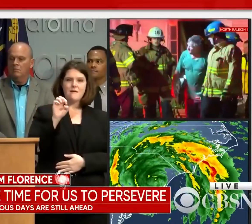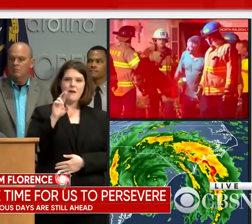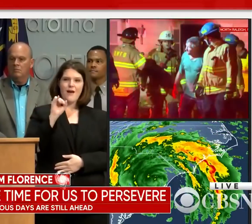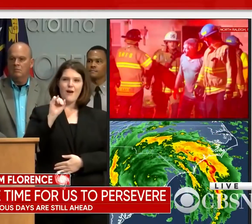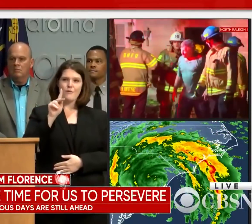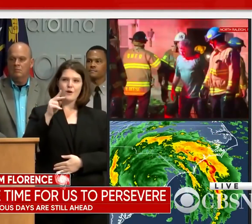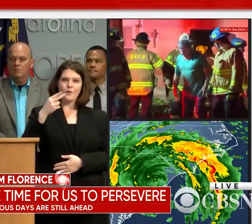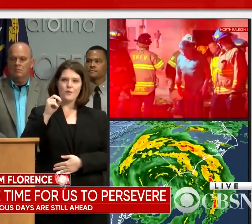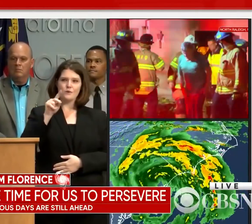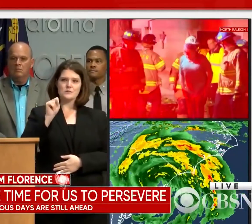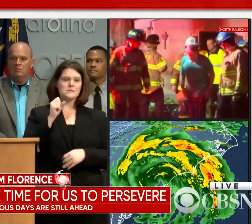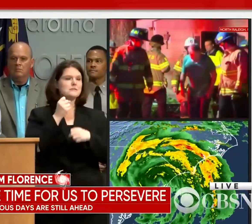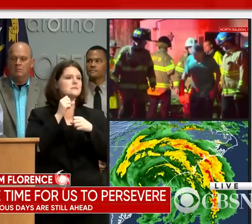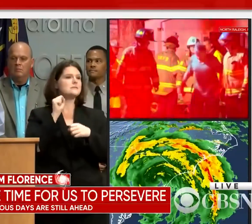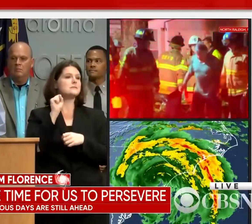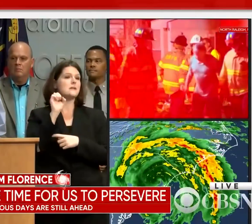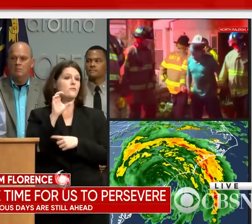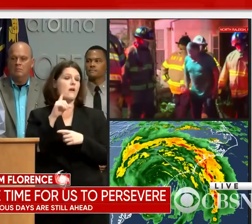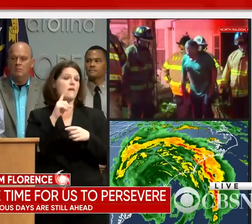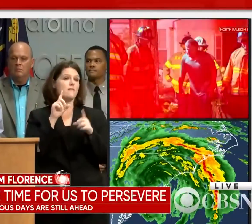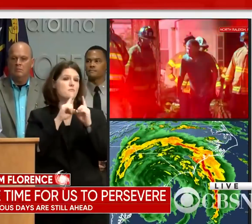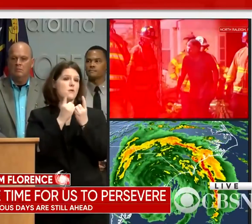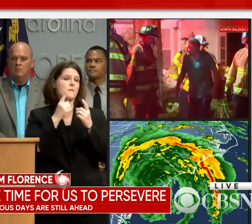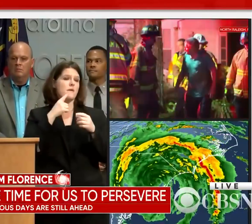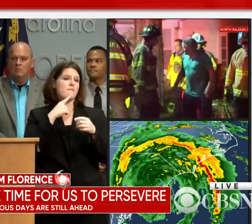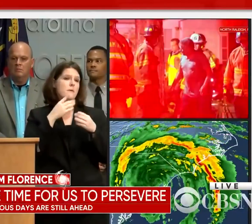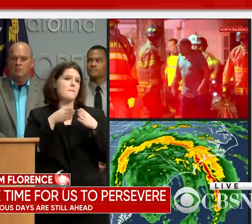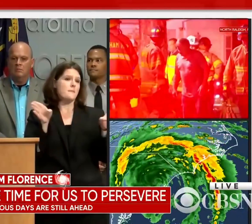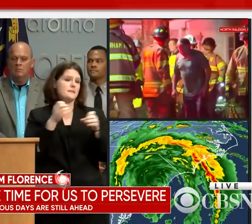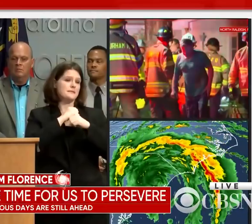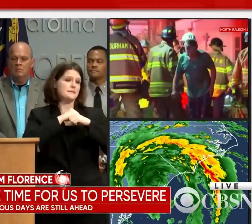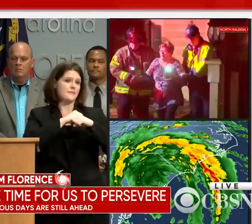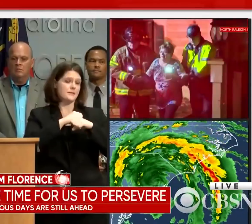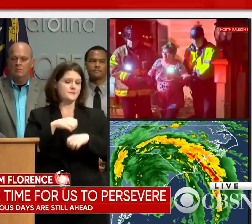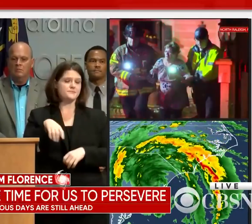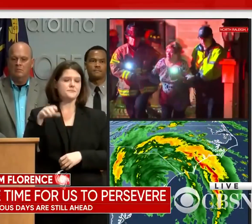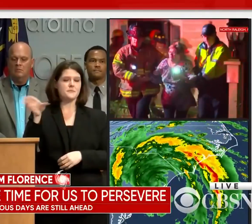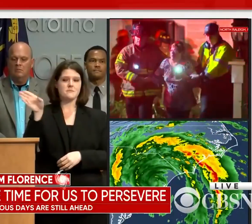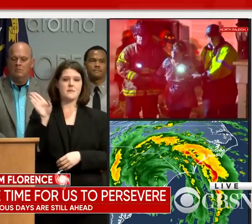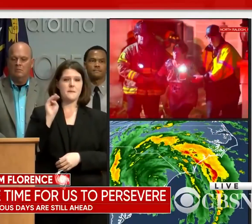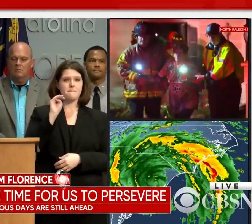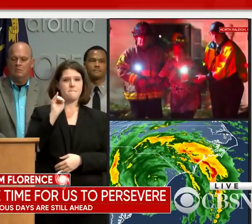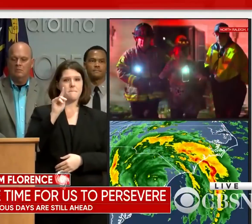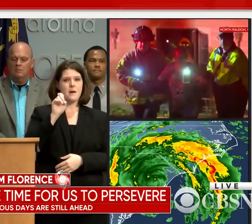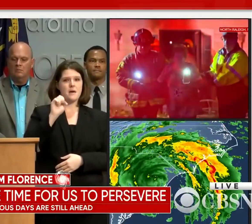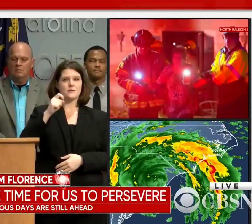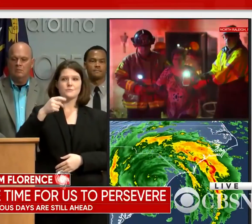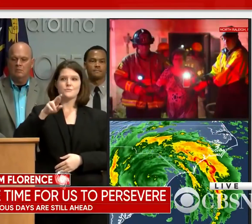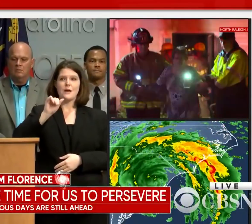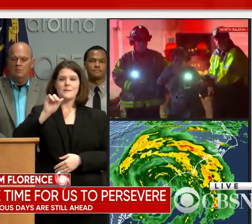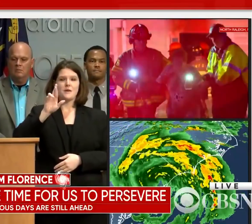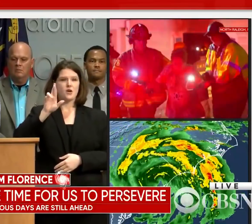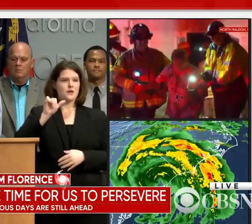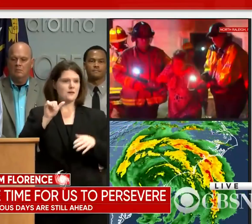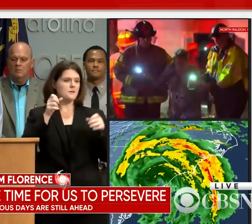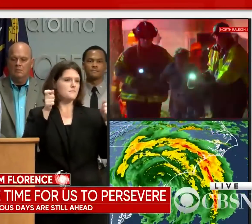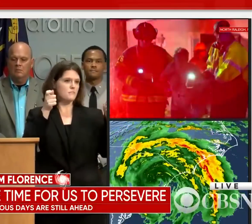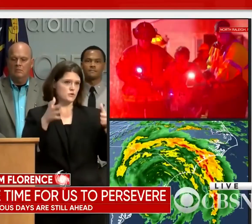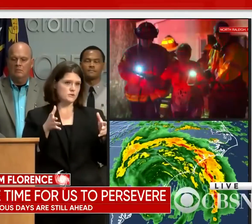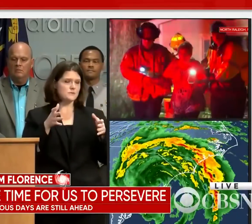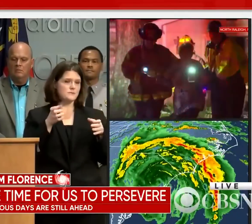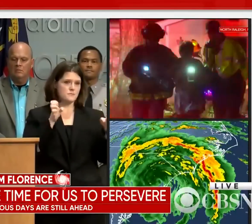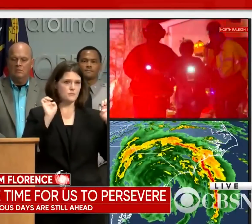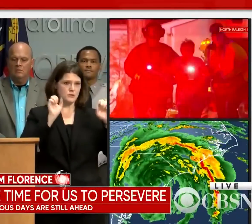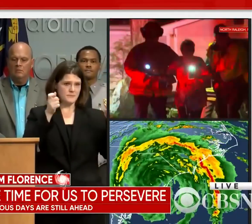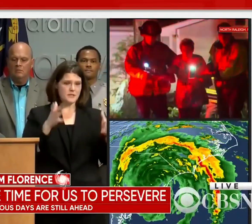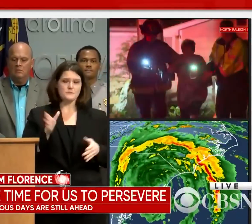Hooks, our Secretary of Public Safety. Beside him, Mike Sprayberry, our Director of Emergency Management. Beside